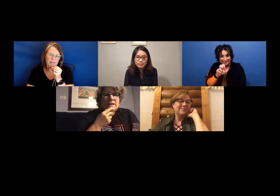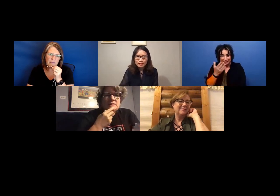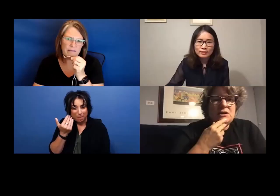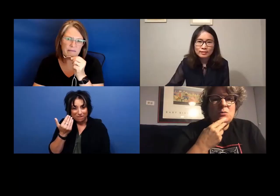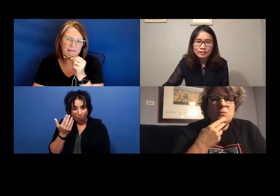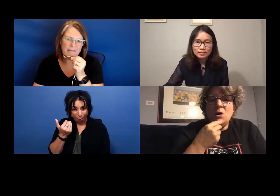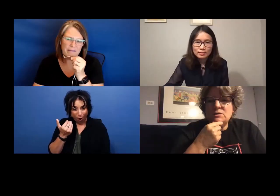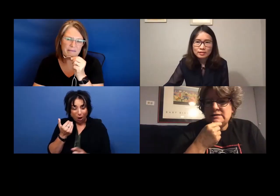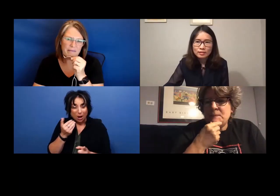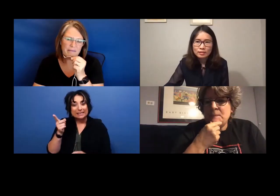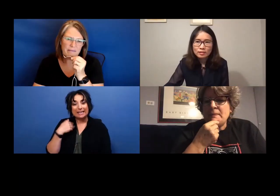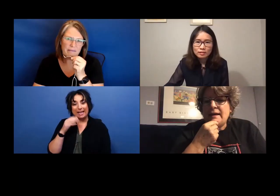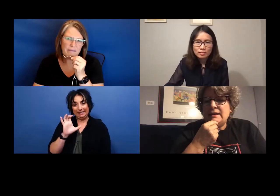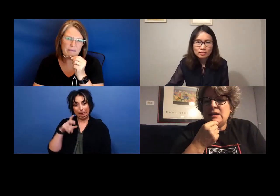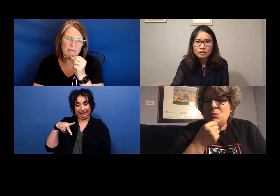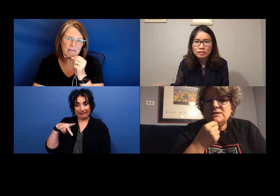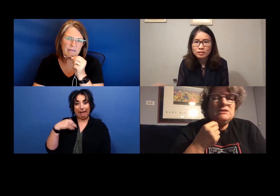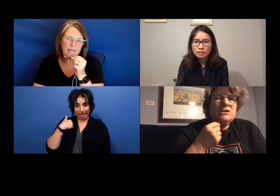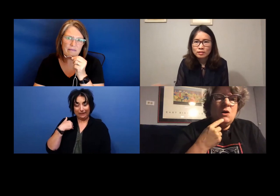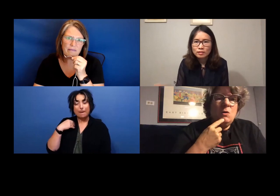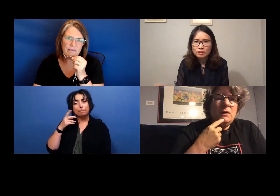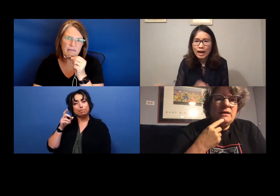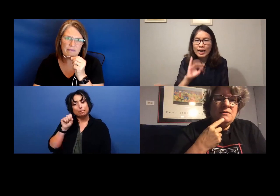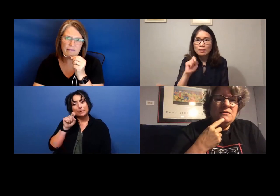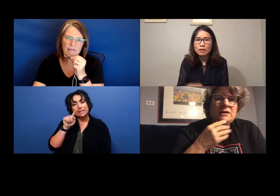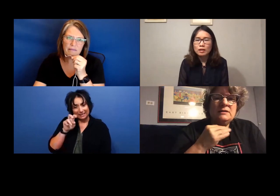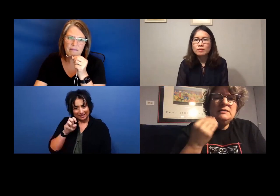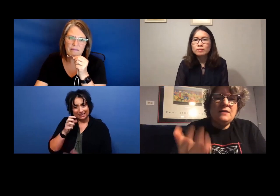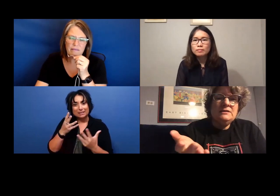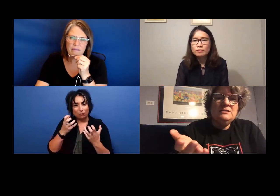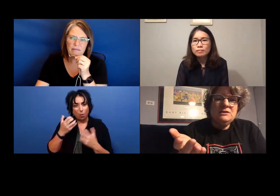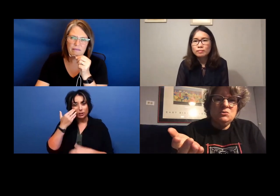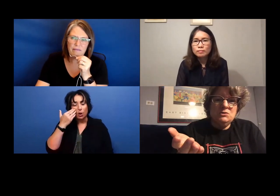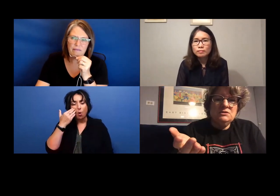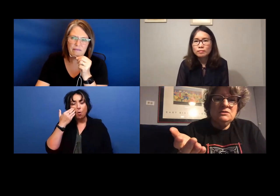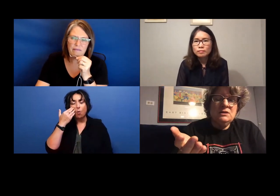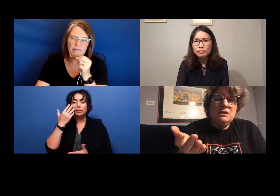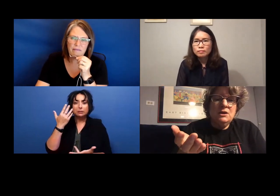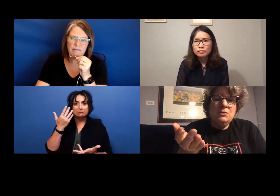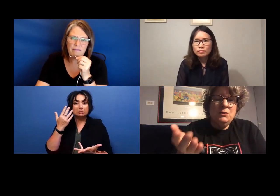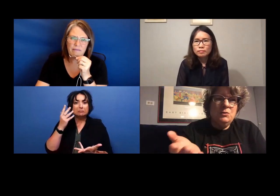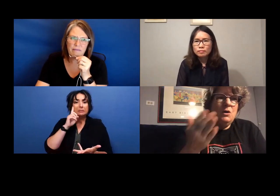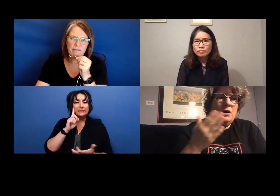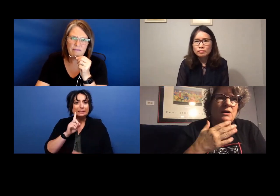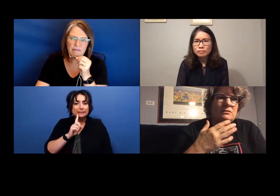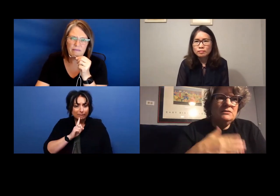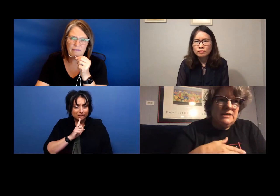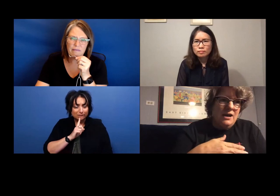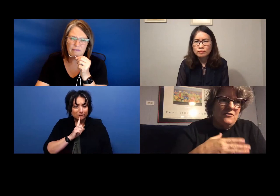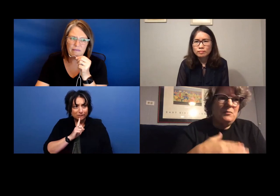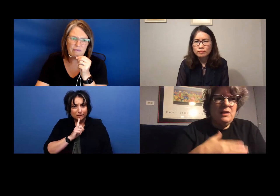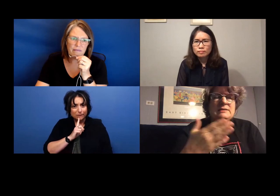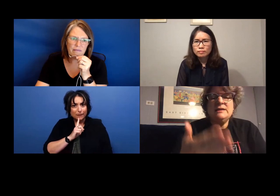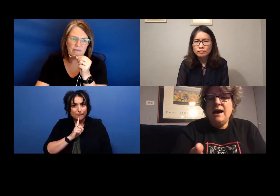he has cerebral palsy, and he wants to know if deaf individuals who are